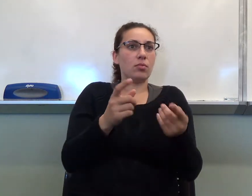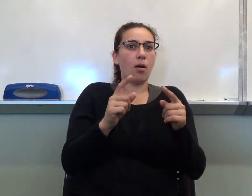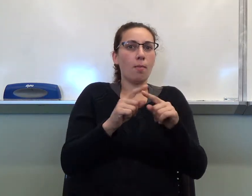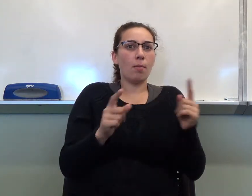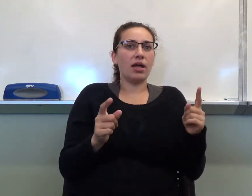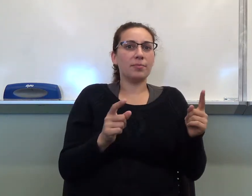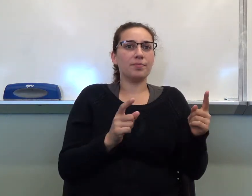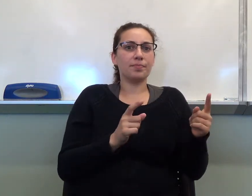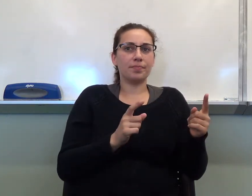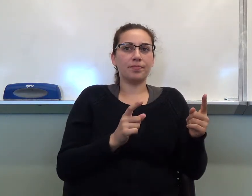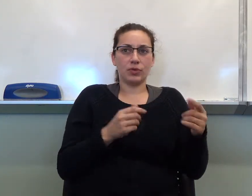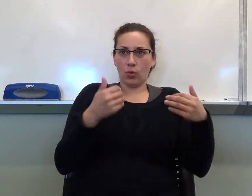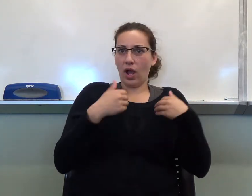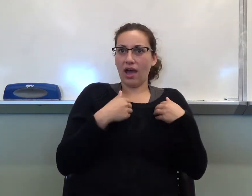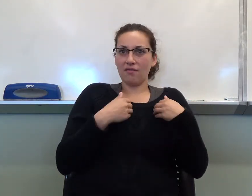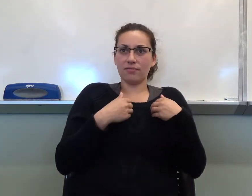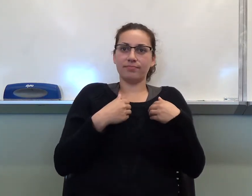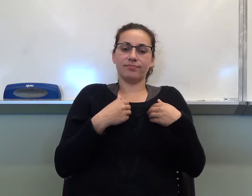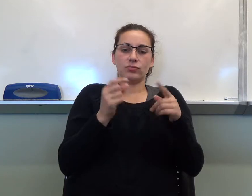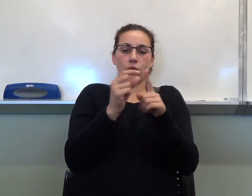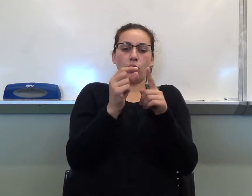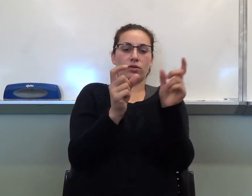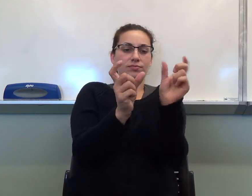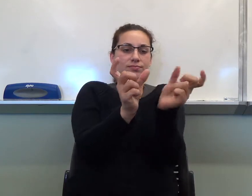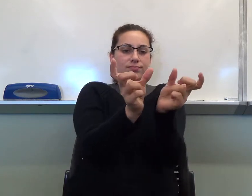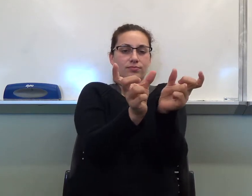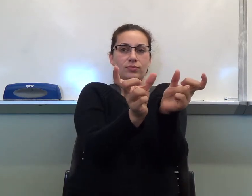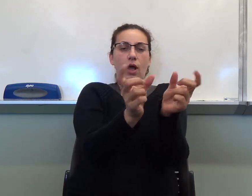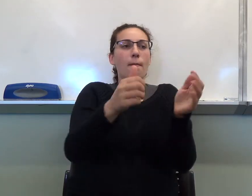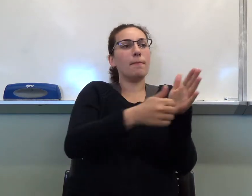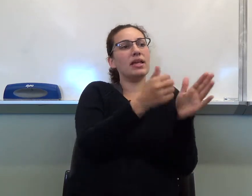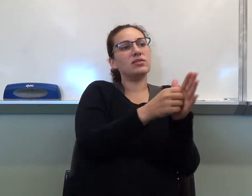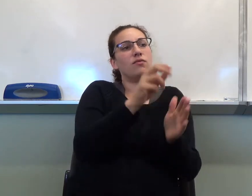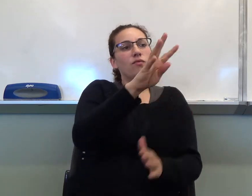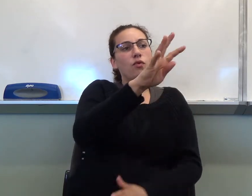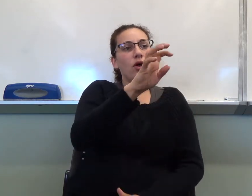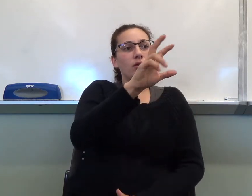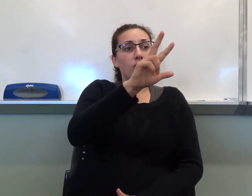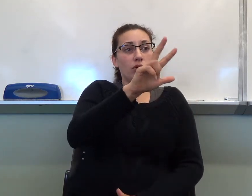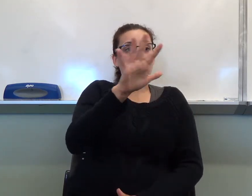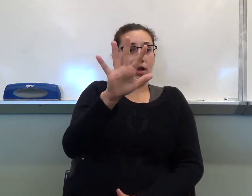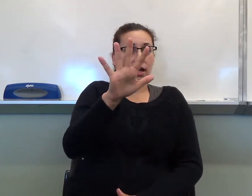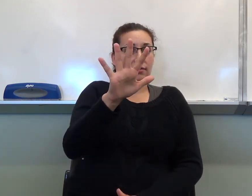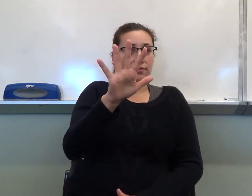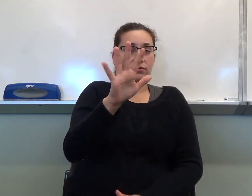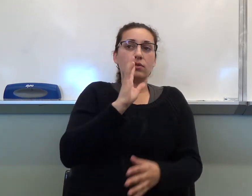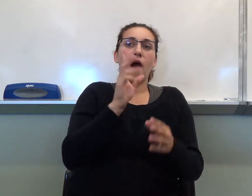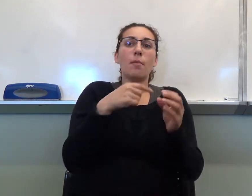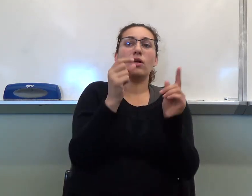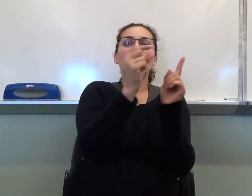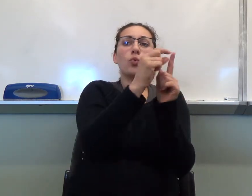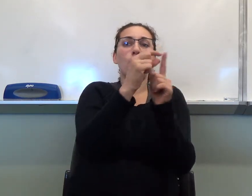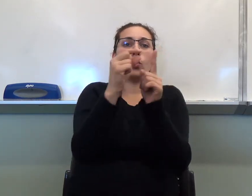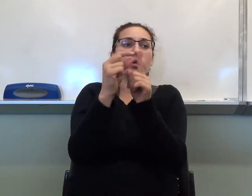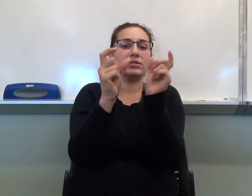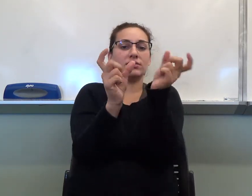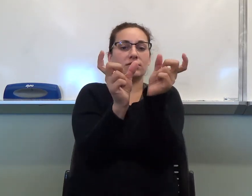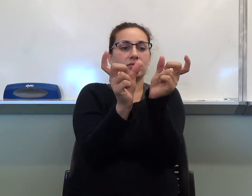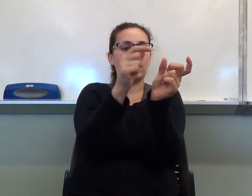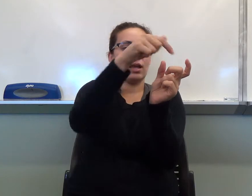again, a prefix line on page 435 with liters in it and so forth. So this would be called a decaliter. This